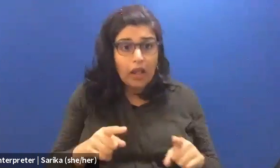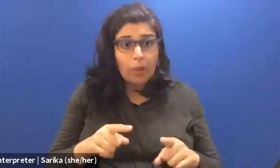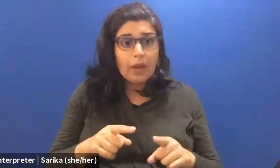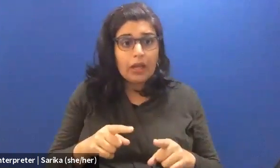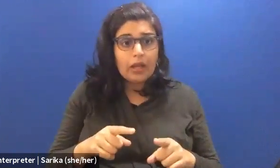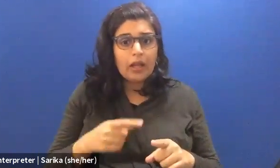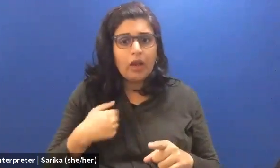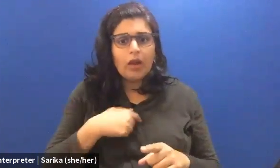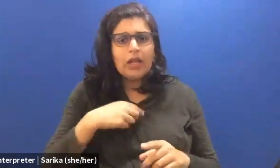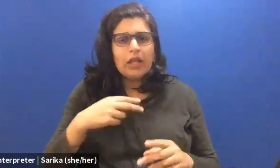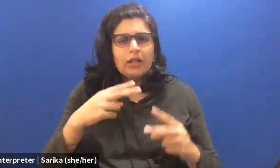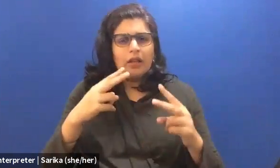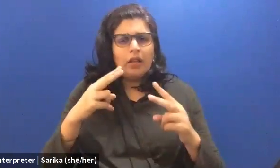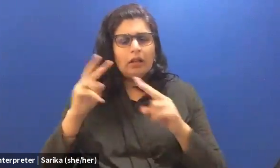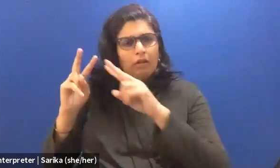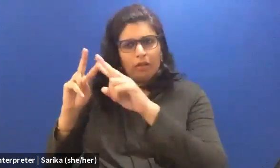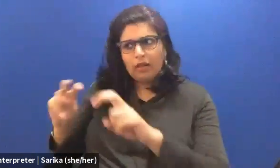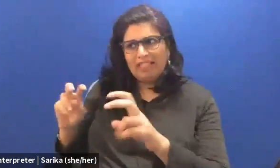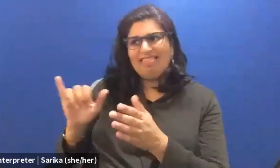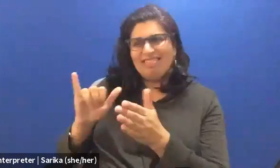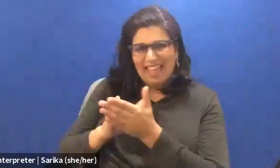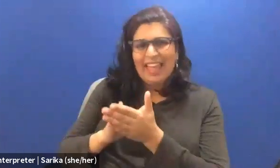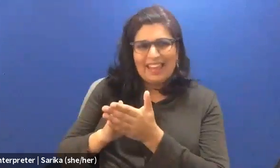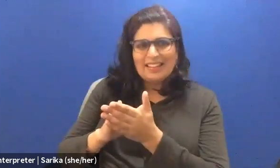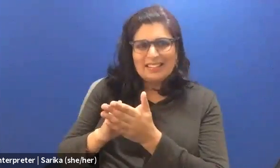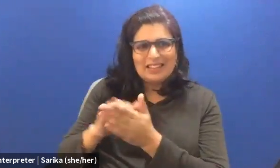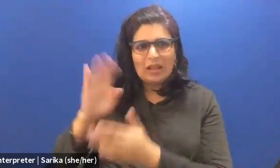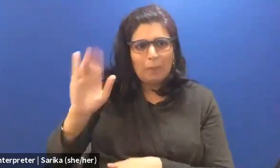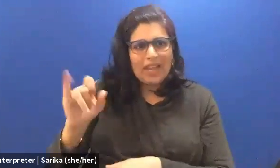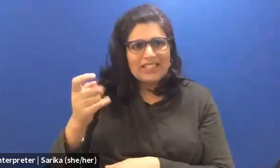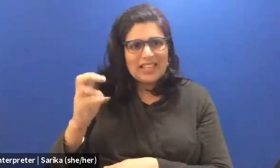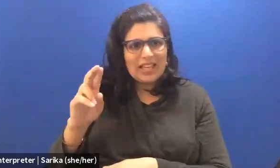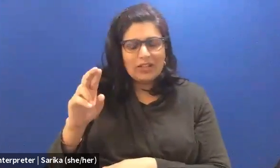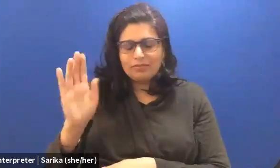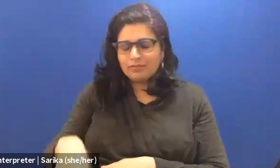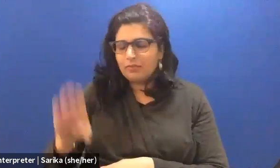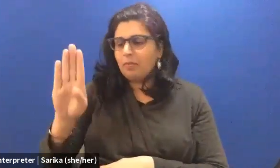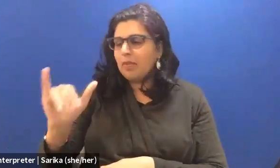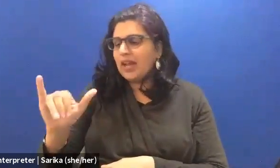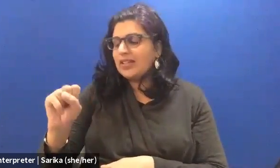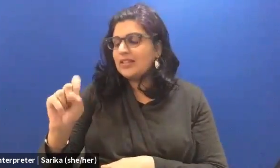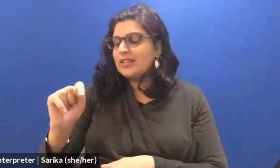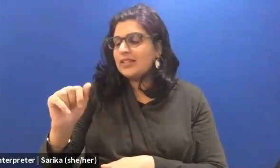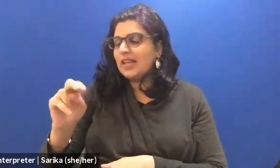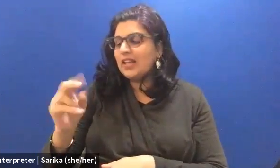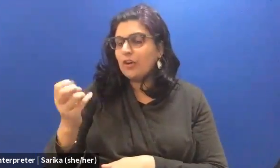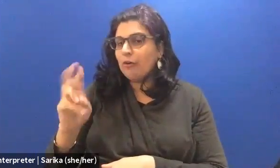we need to look at that as bystander and that immediate